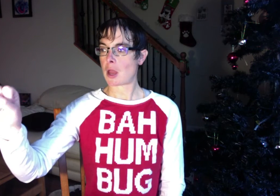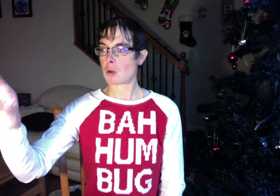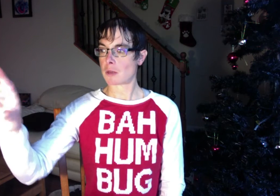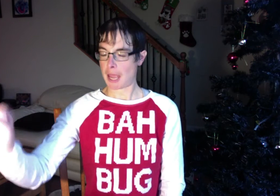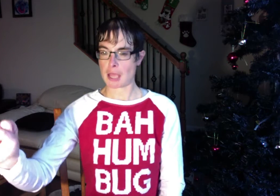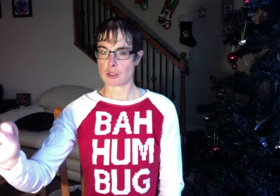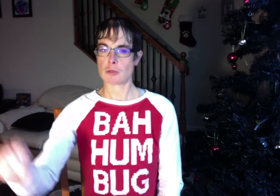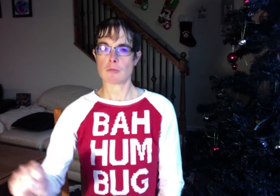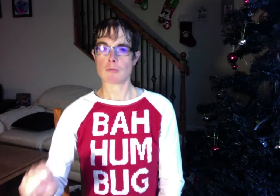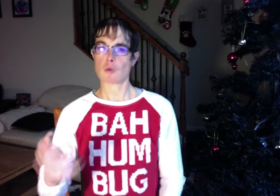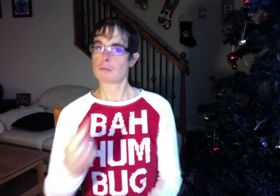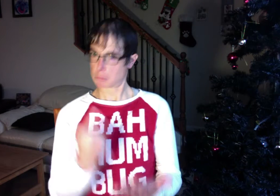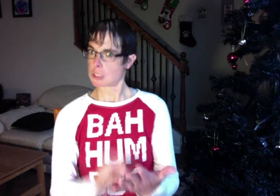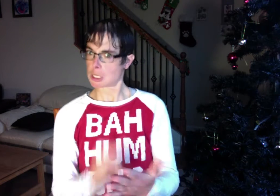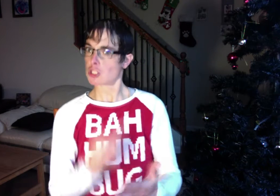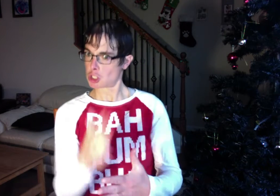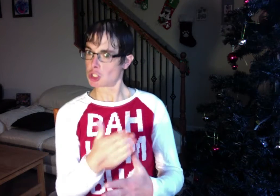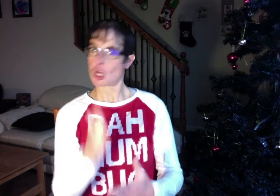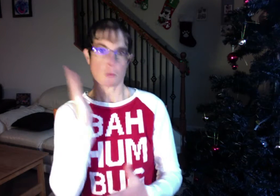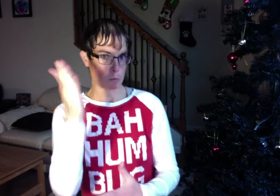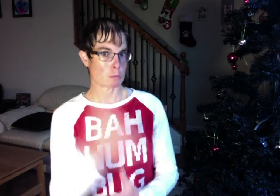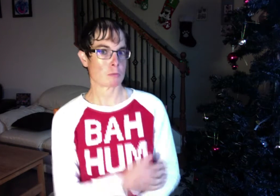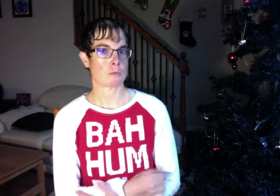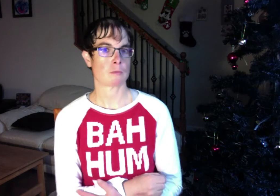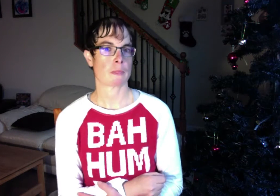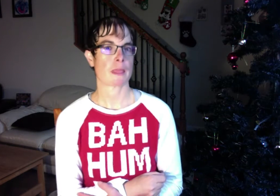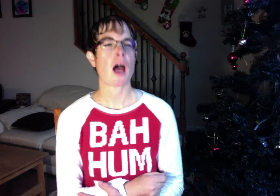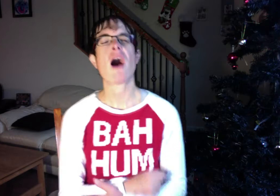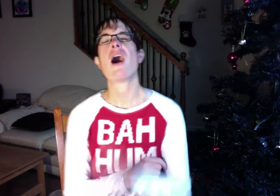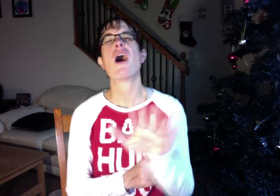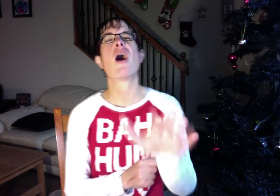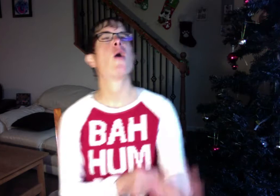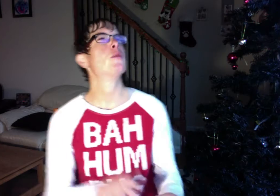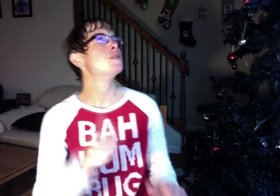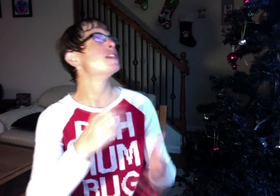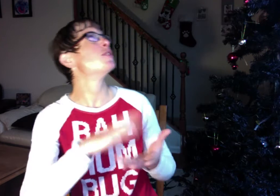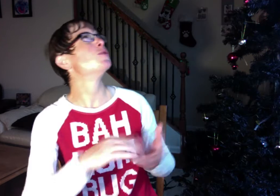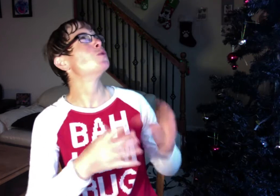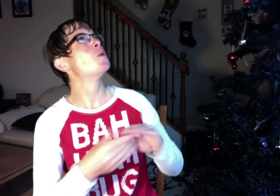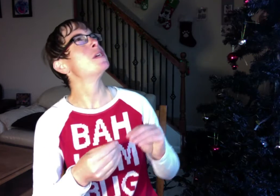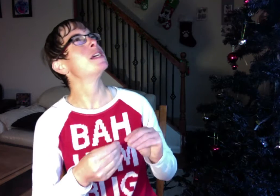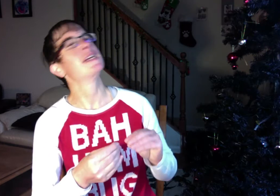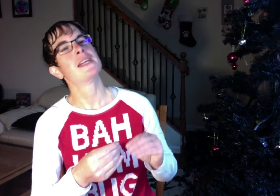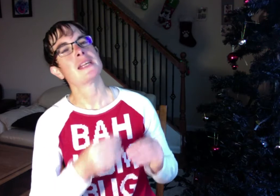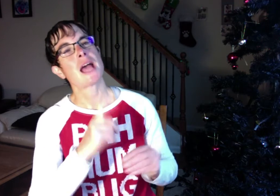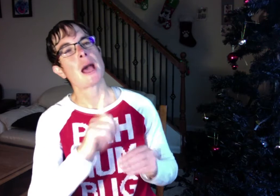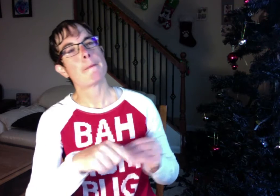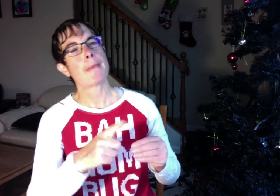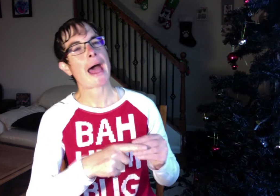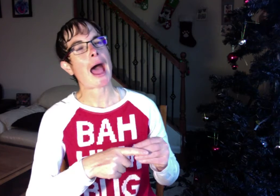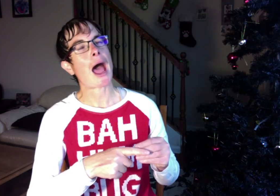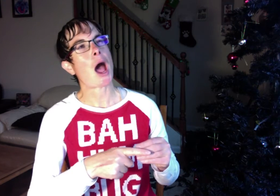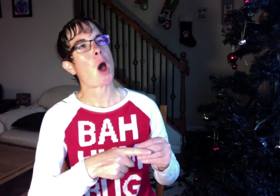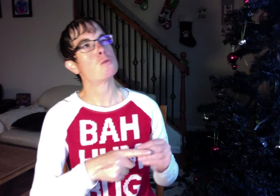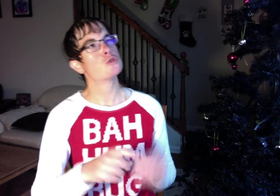was explaining to me that he remembered the story that when Judy Moody, she